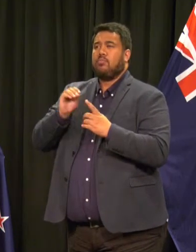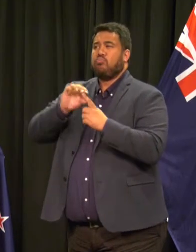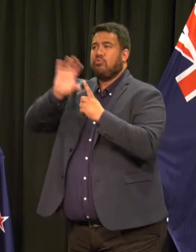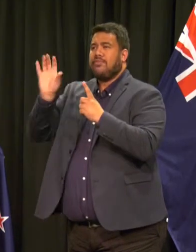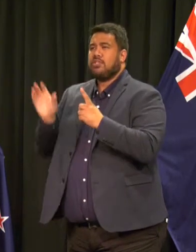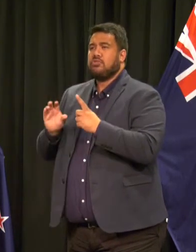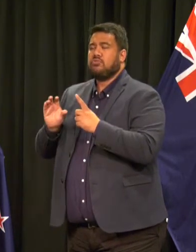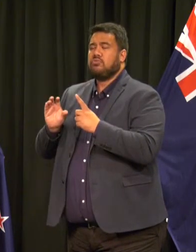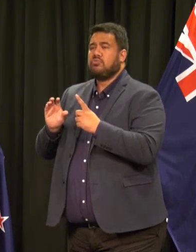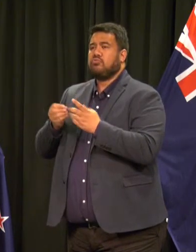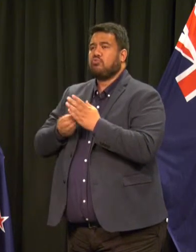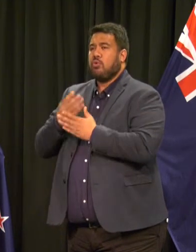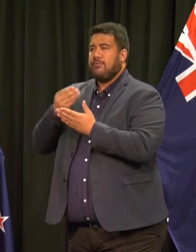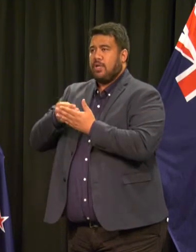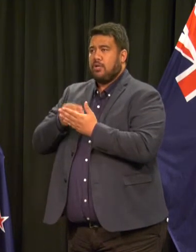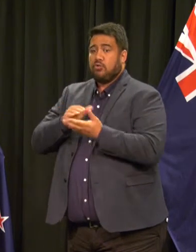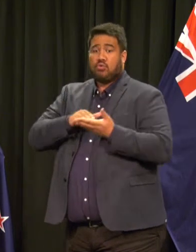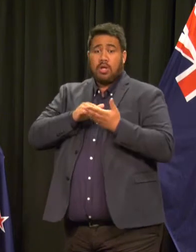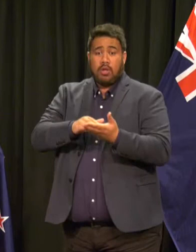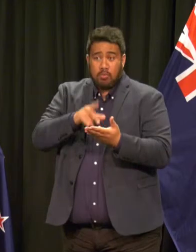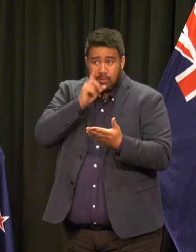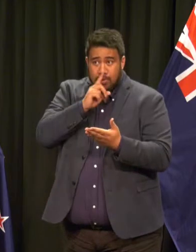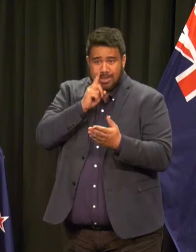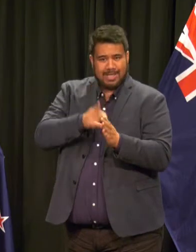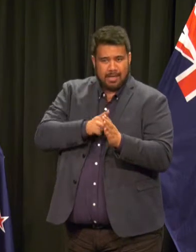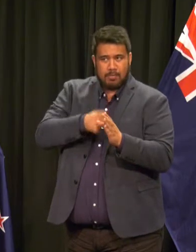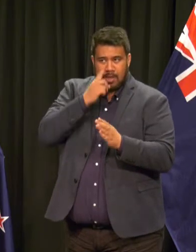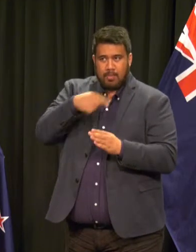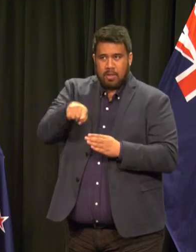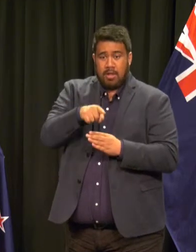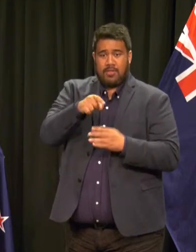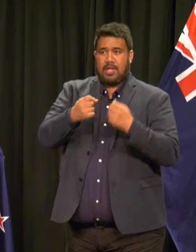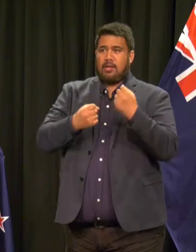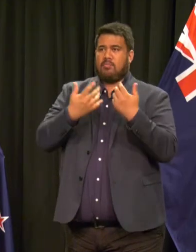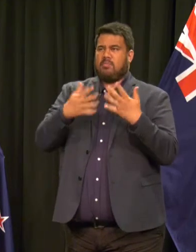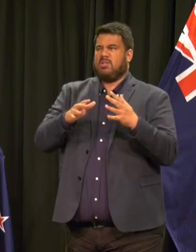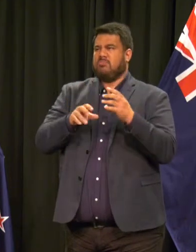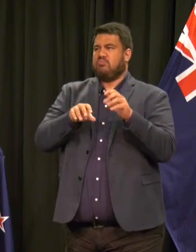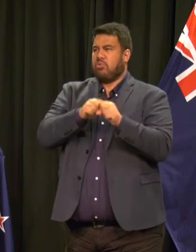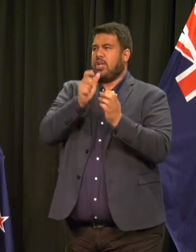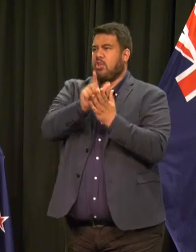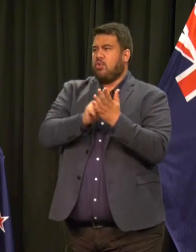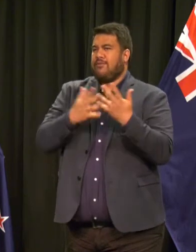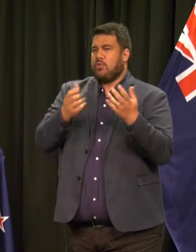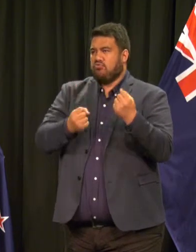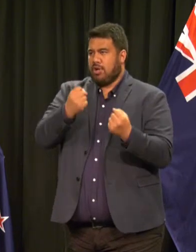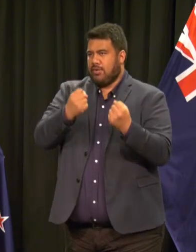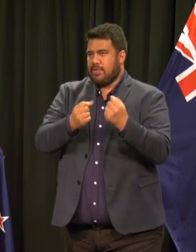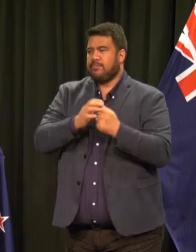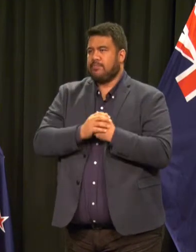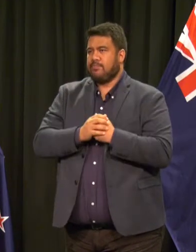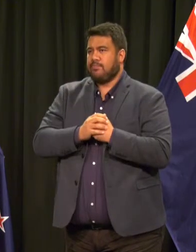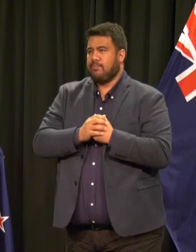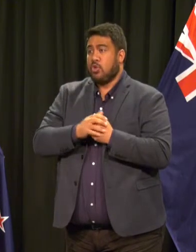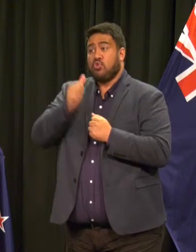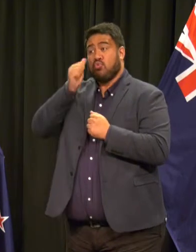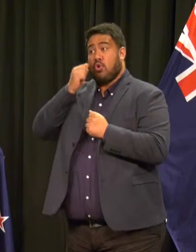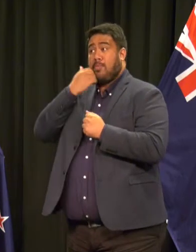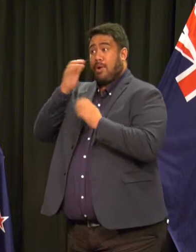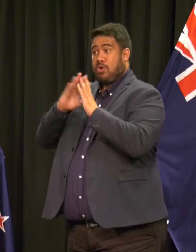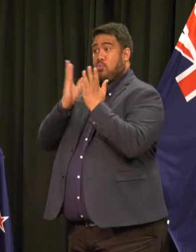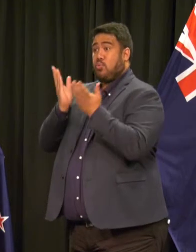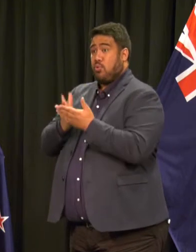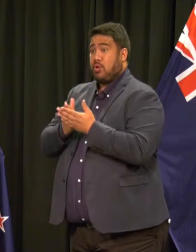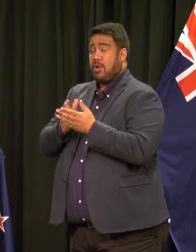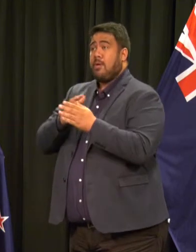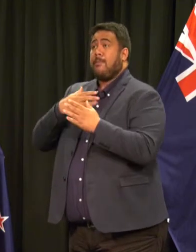on probation for driving offences. And you recall, in the Maori world, when it comes to offences, more than 1 out of 2